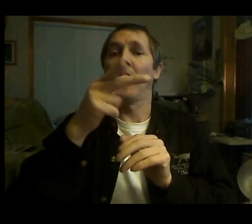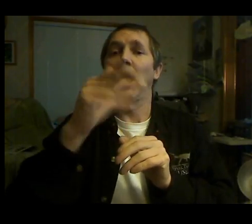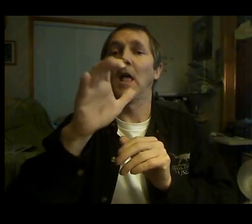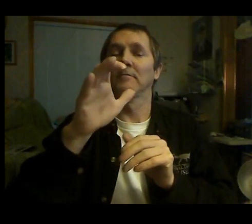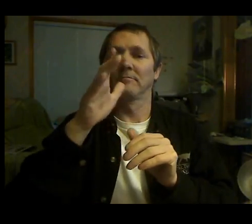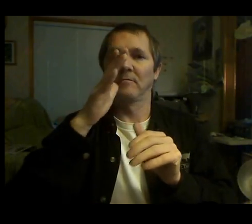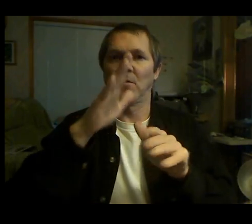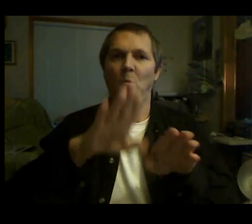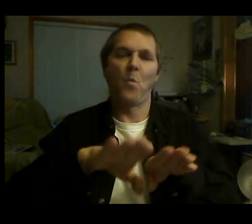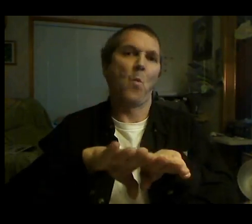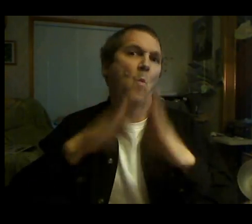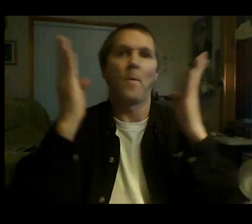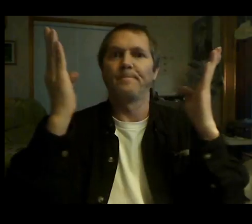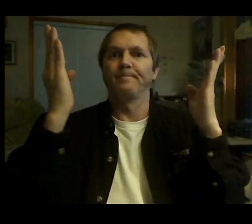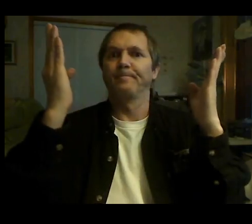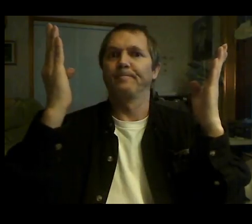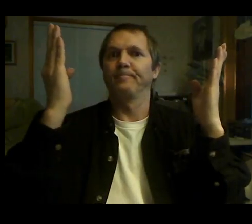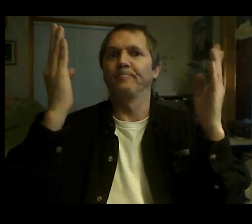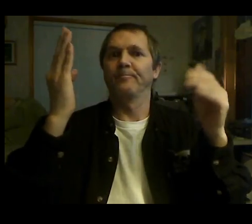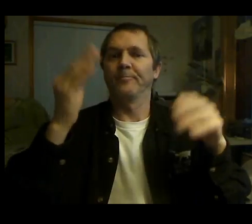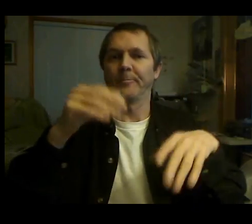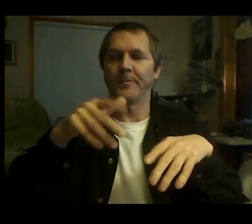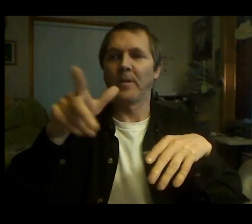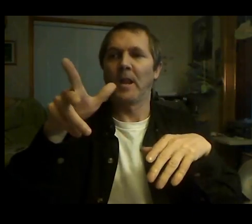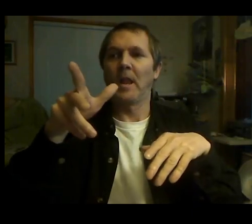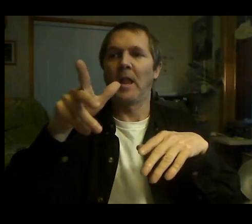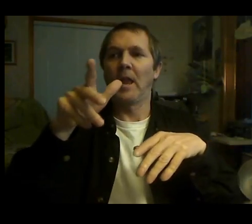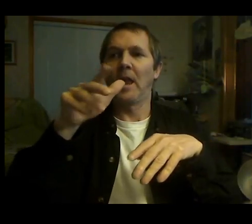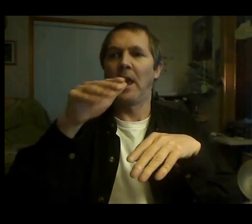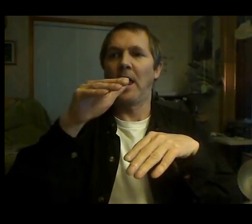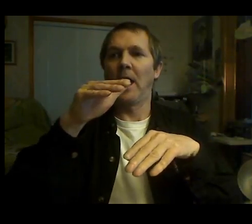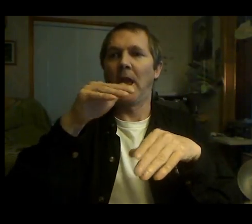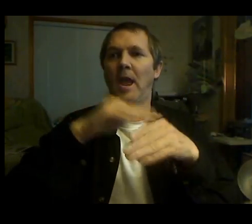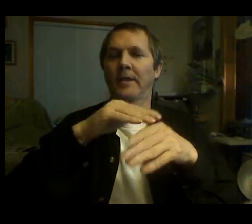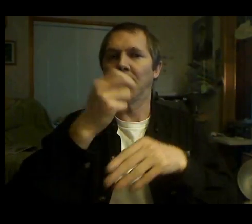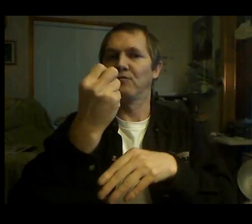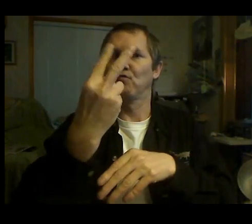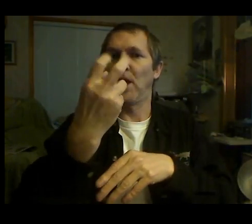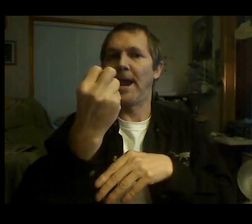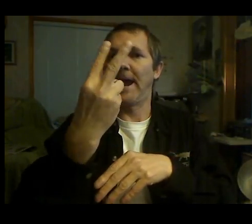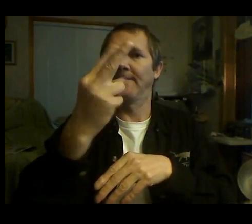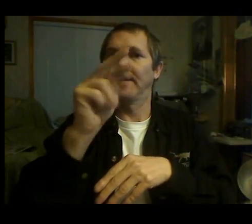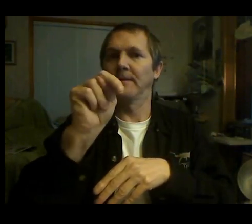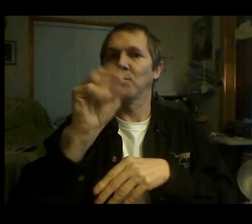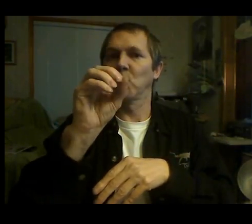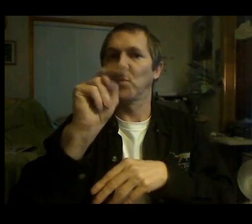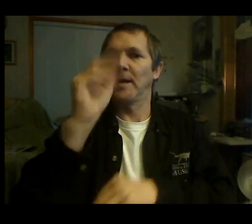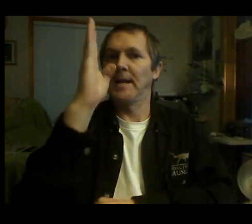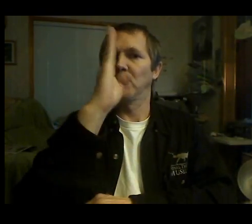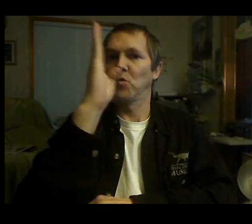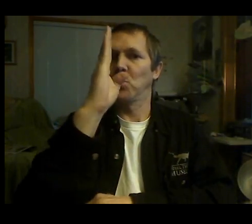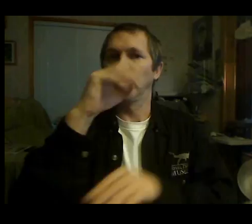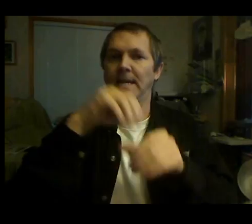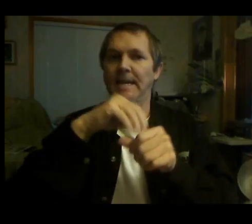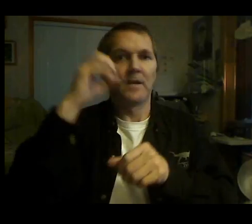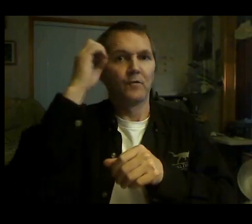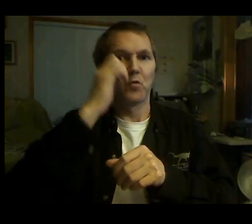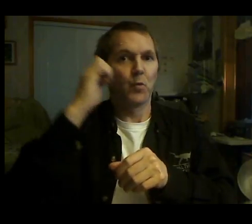Recent history suggests winning here in Southeast Ohio equals winning the White House. Democrats retired this region only 3 times in the last 10